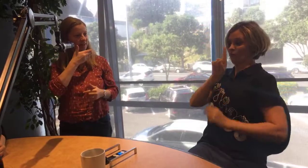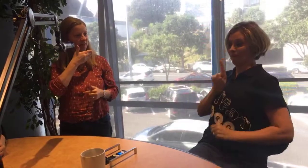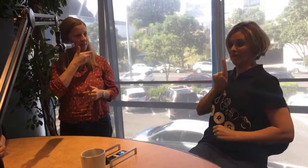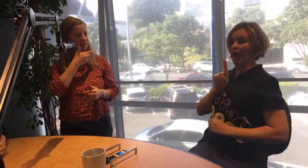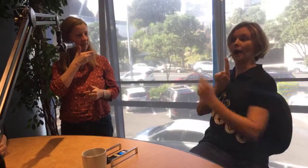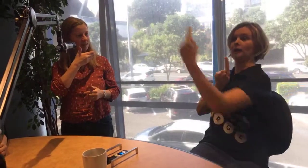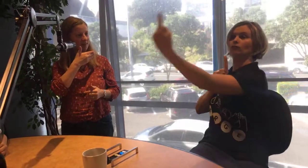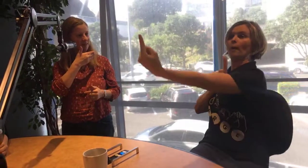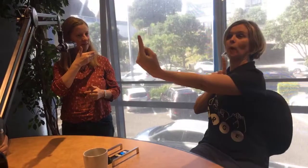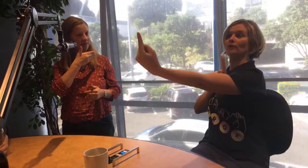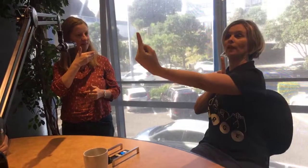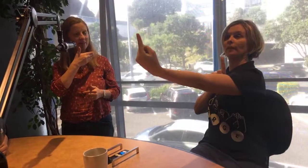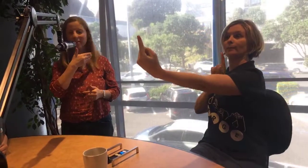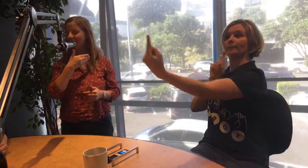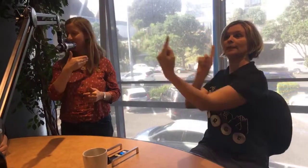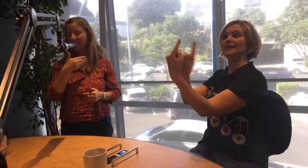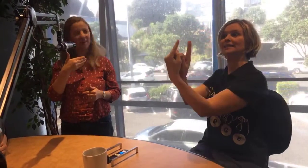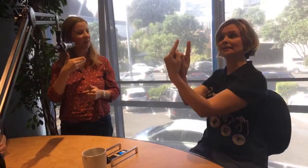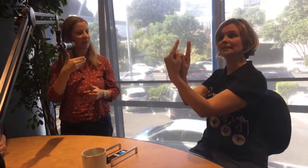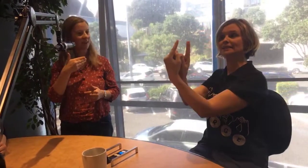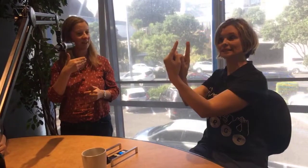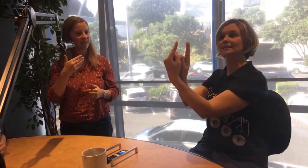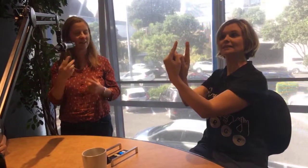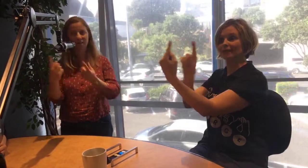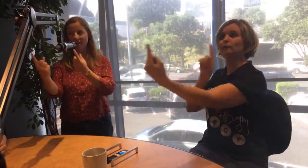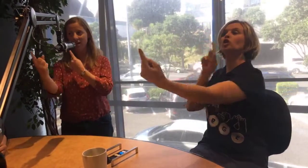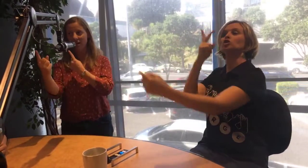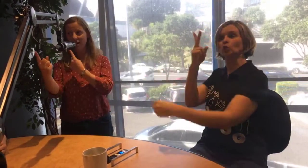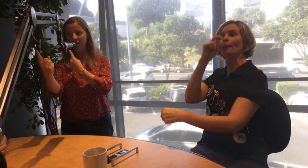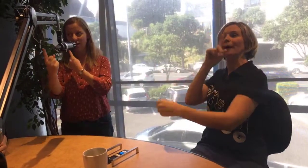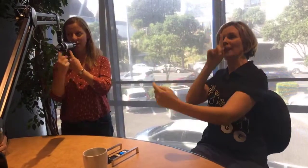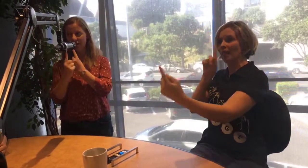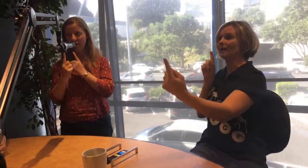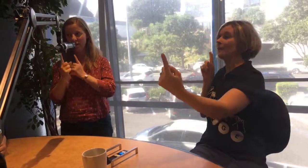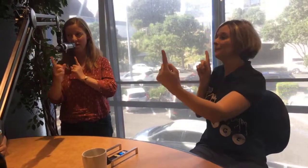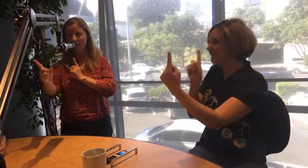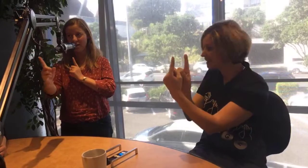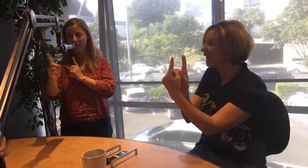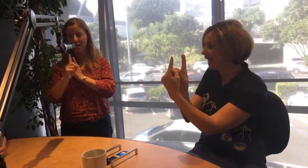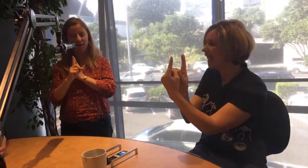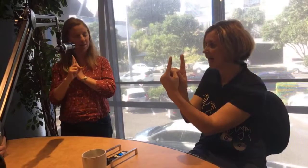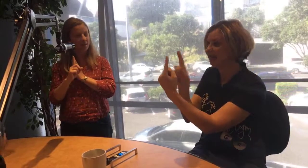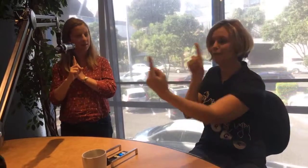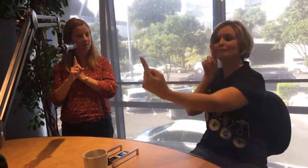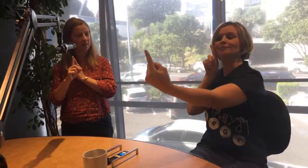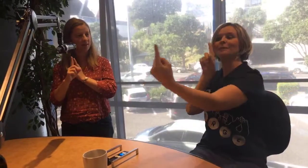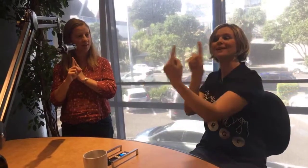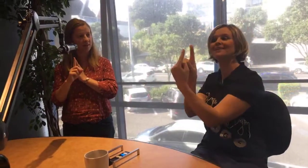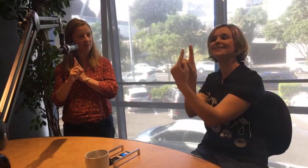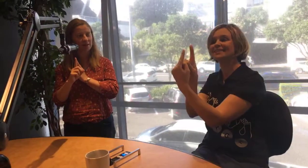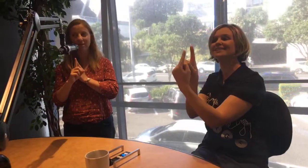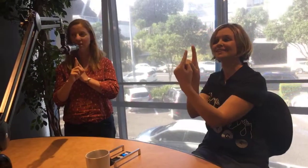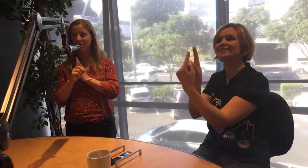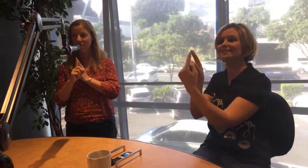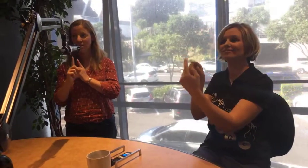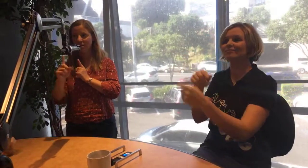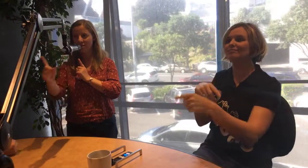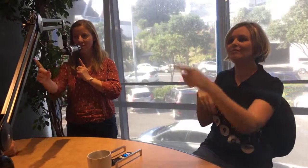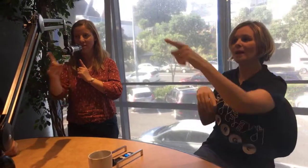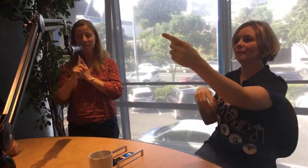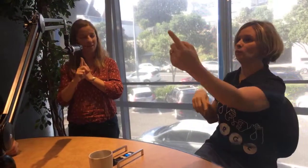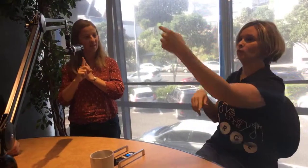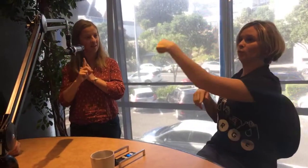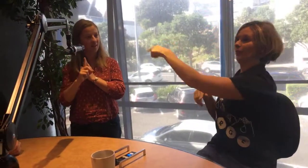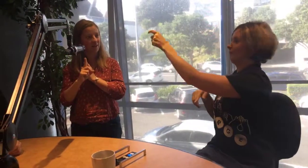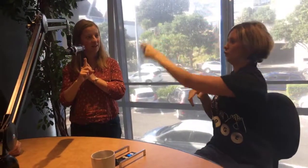Oh. So from yourself and toward the other person. Like that? To like index that. finger. So it's indicating two people coming together. Okay,